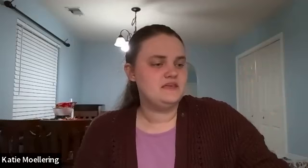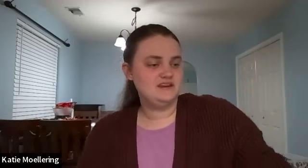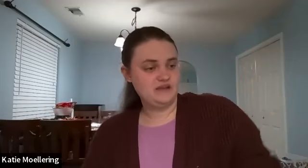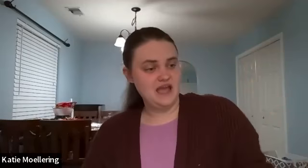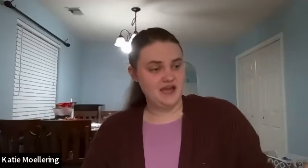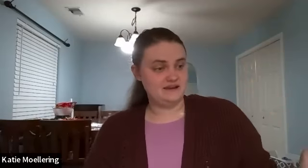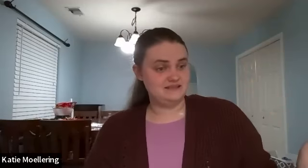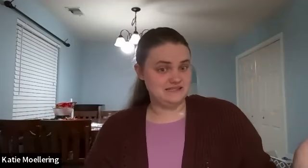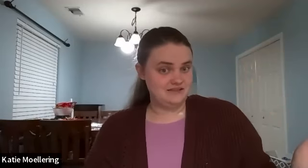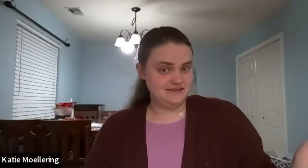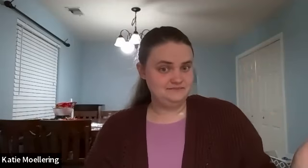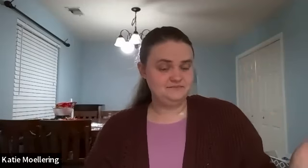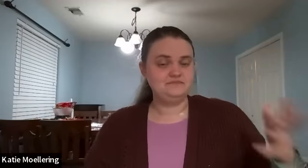Then we had salad.